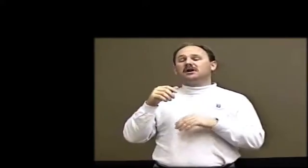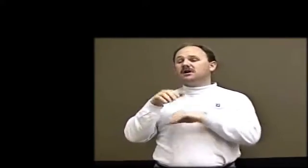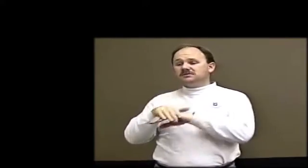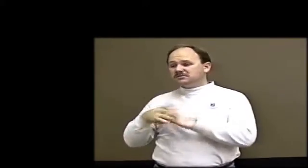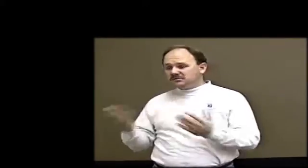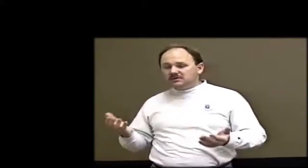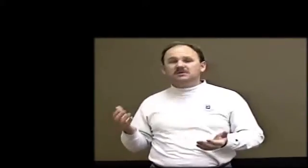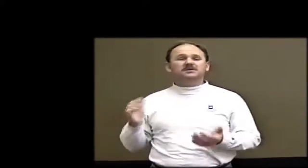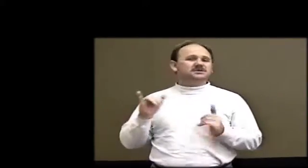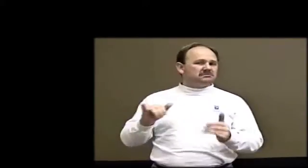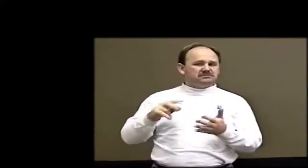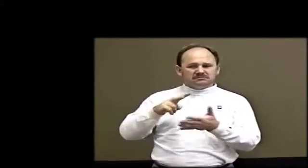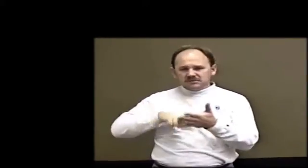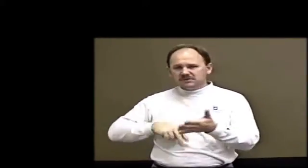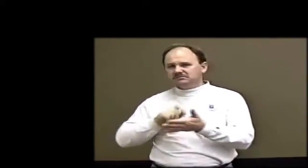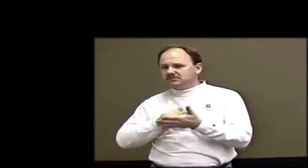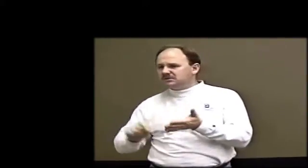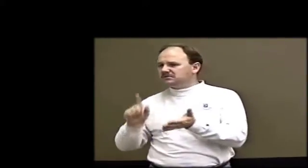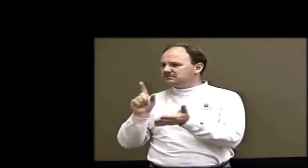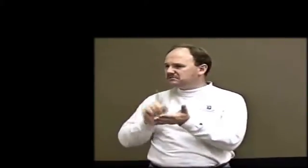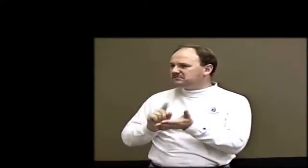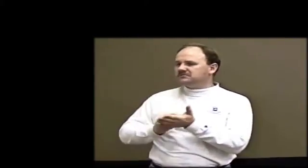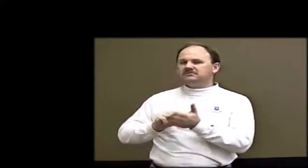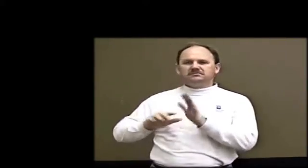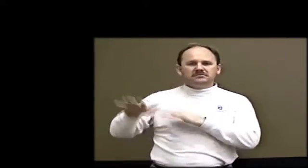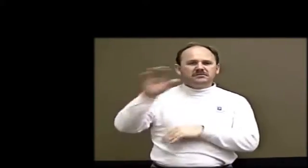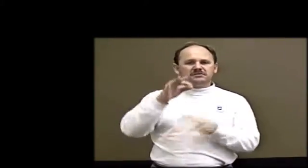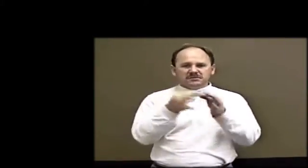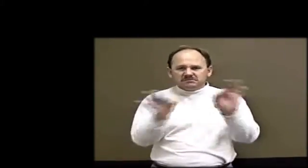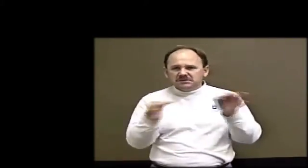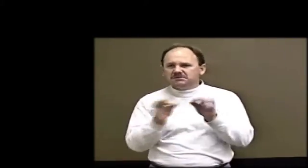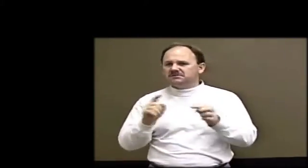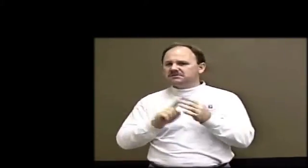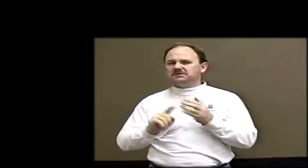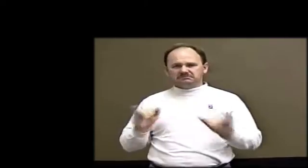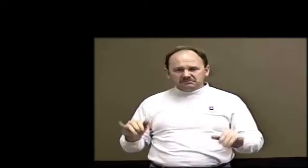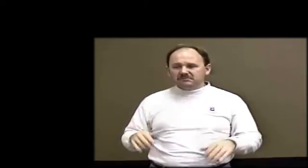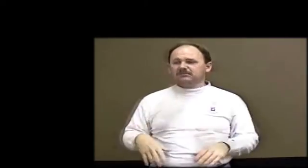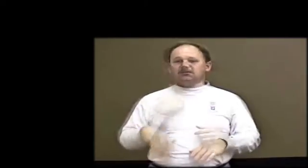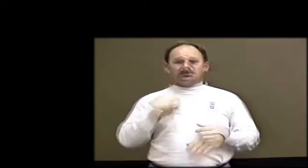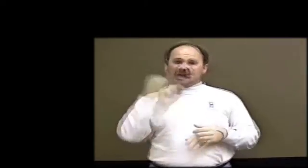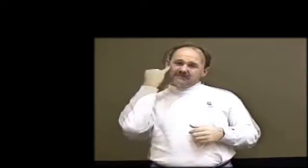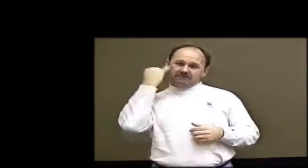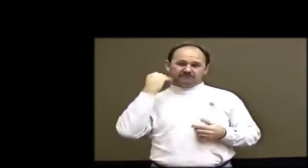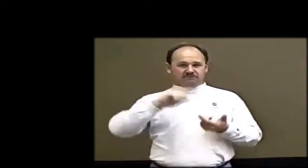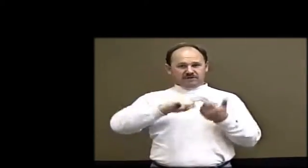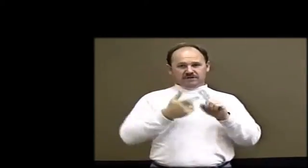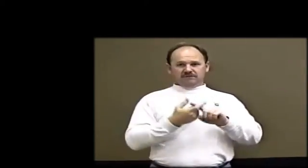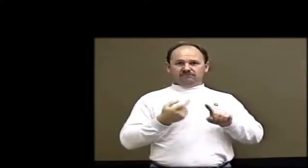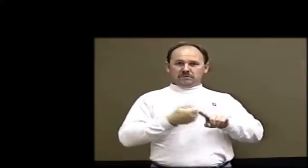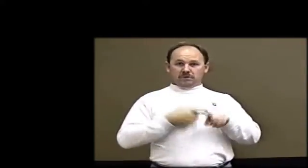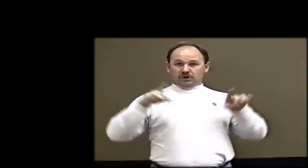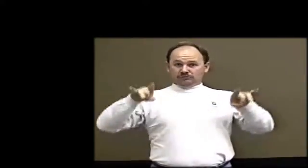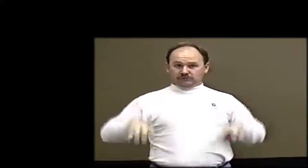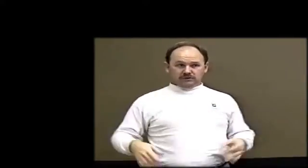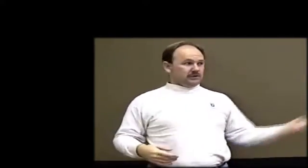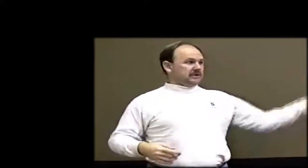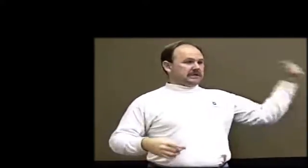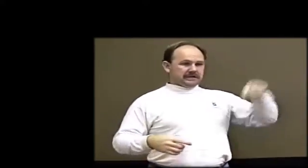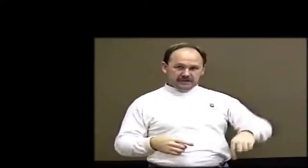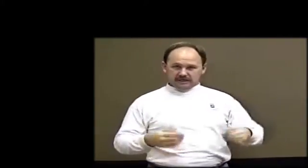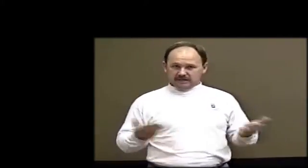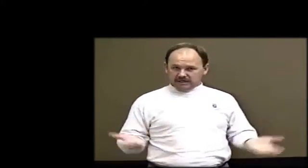like that. If a friend of mine from Australia came here to visit America, I'd be able to navigate back and forth between American Sign Language and ASL Sign